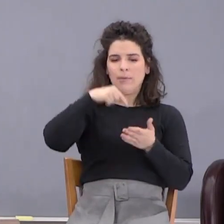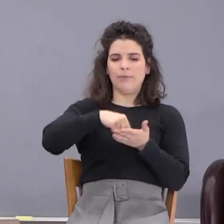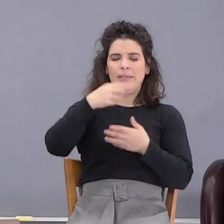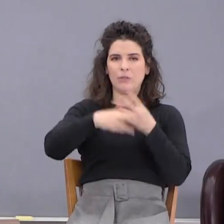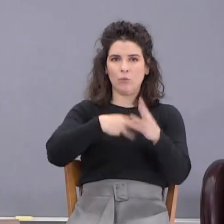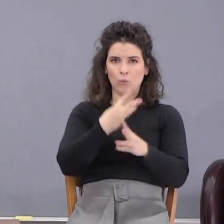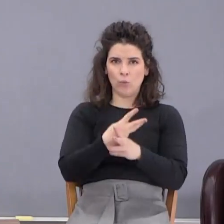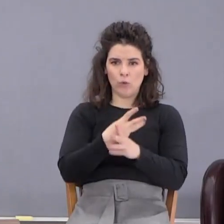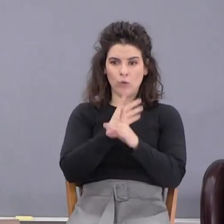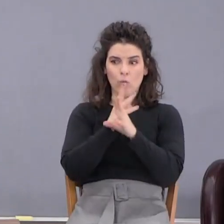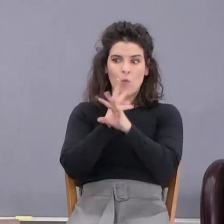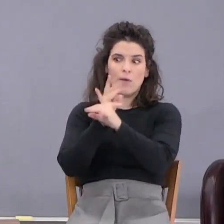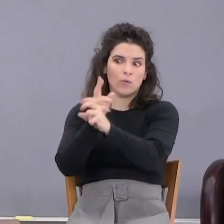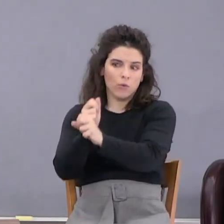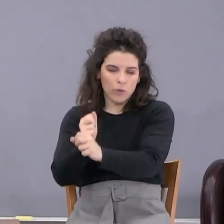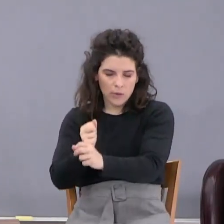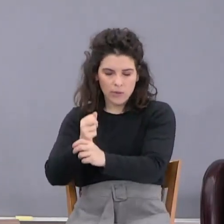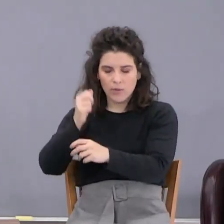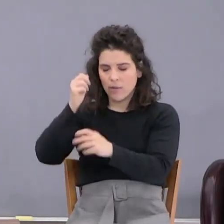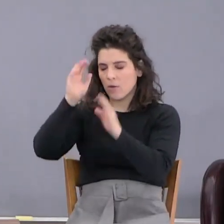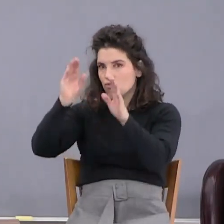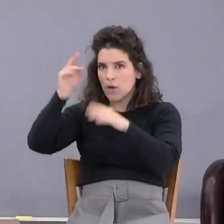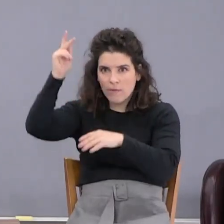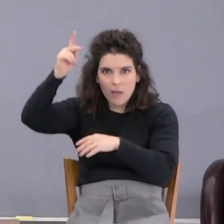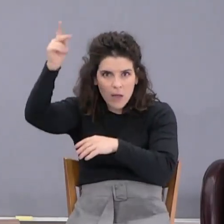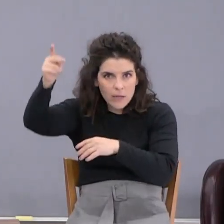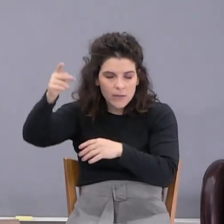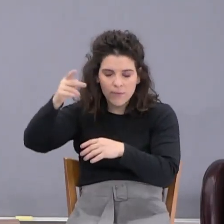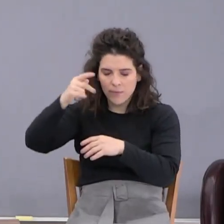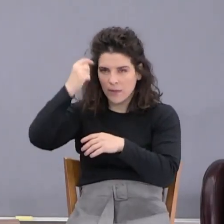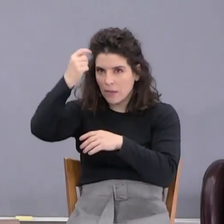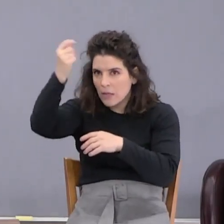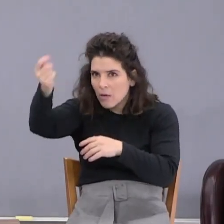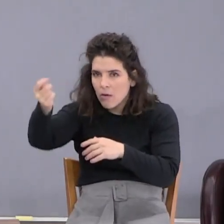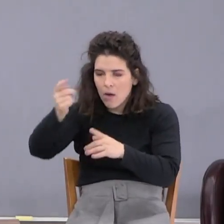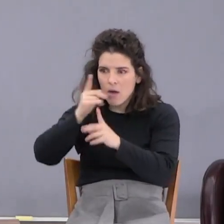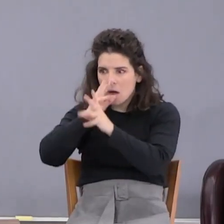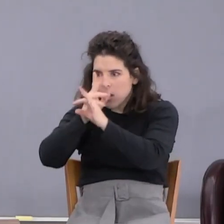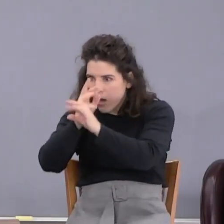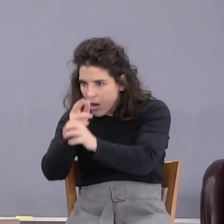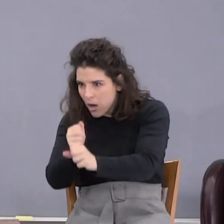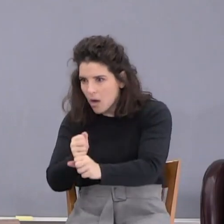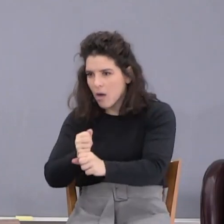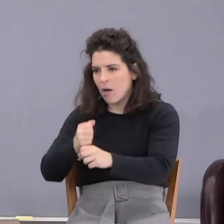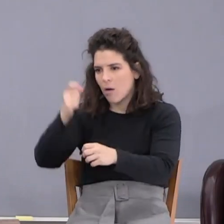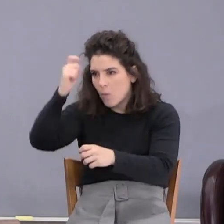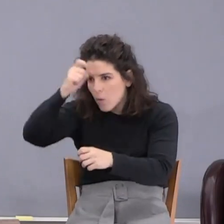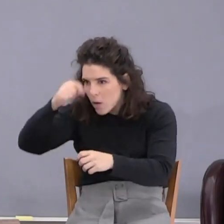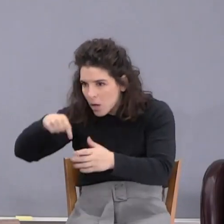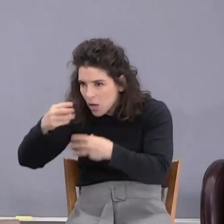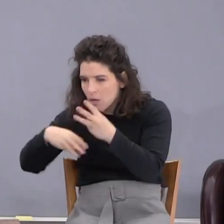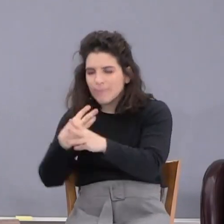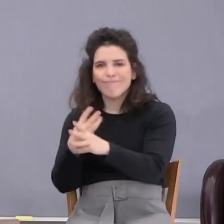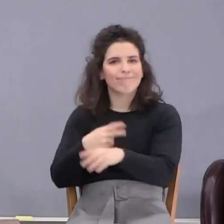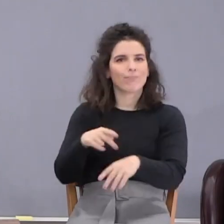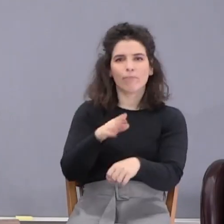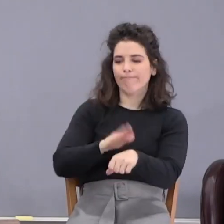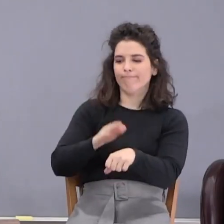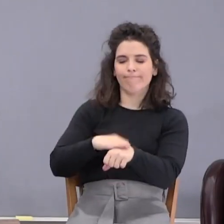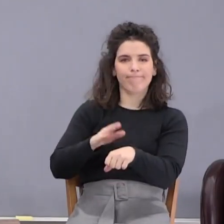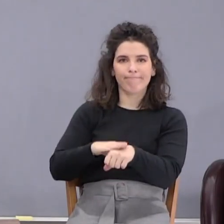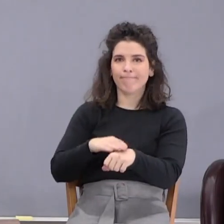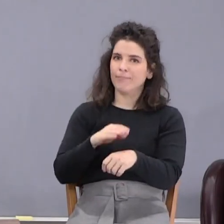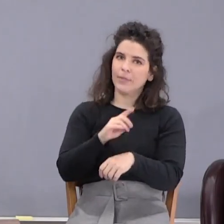great philosophies and so on there at Corinth. And Paul is warning, obviously, the Corinthians. The first four chapters of